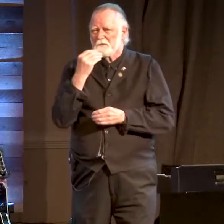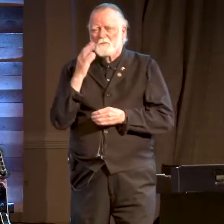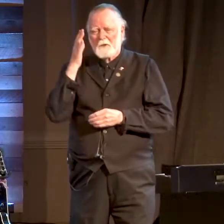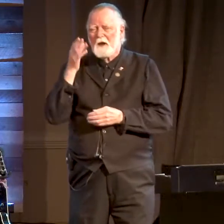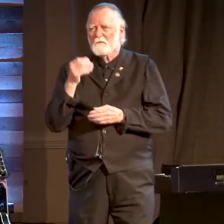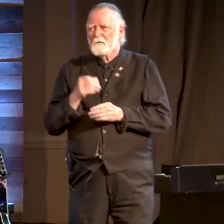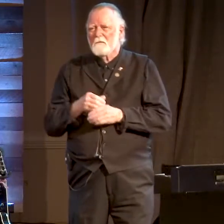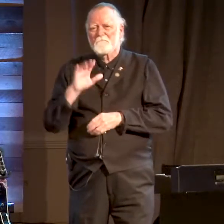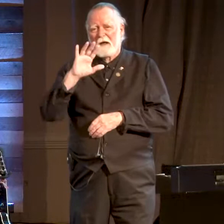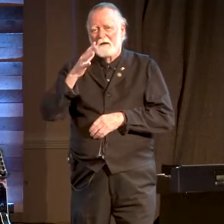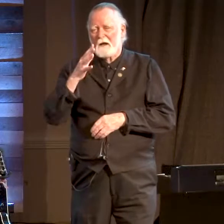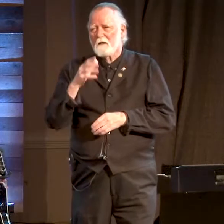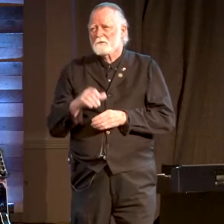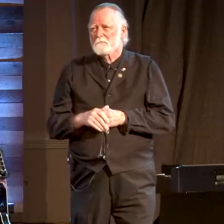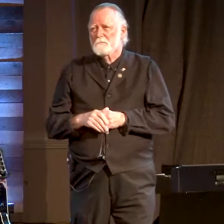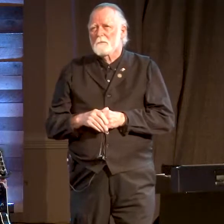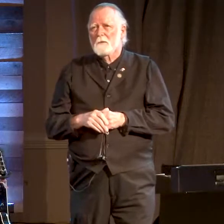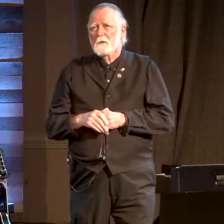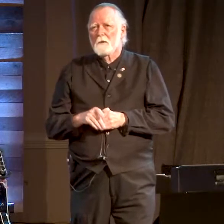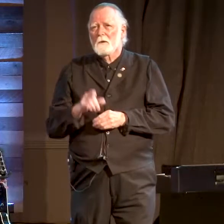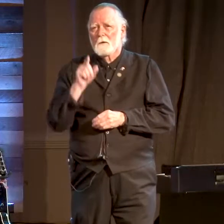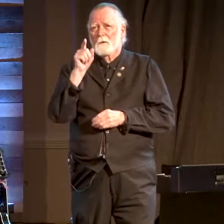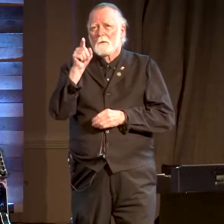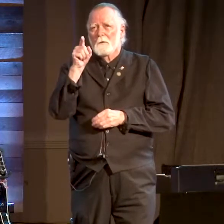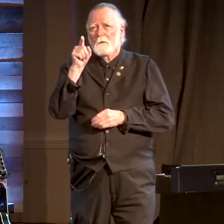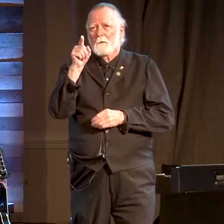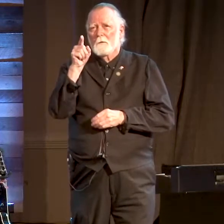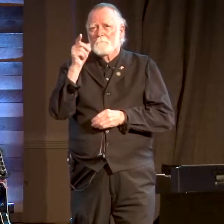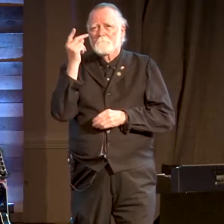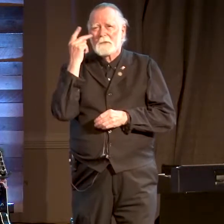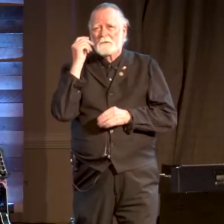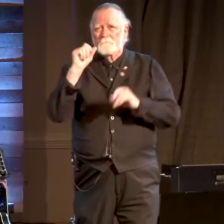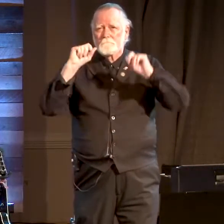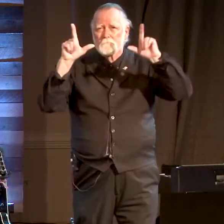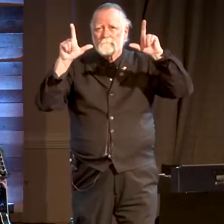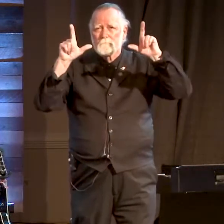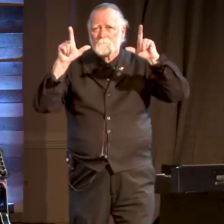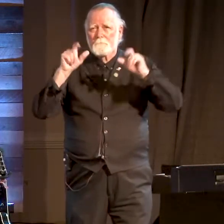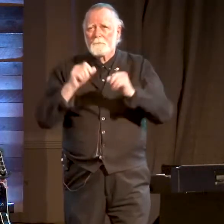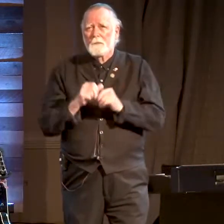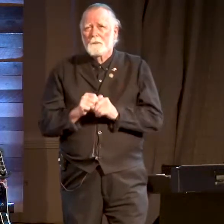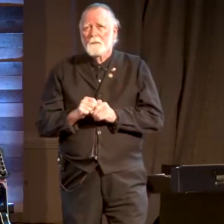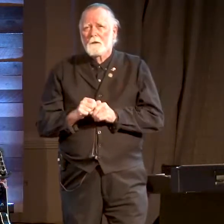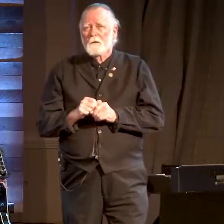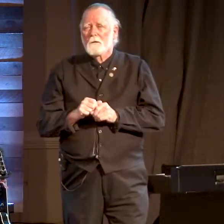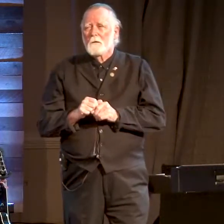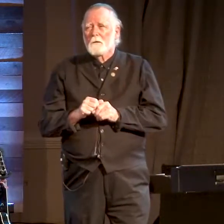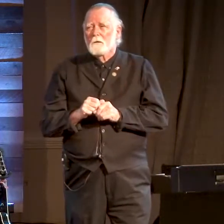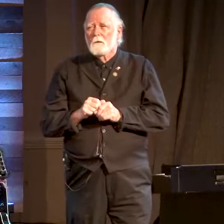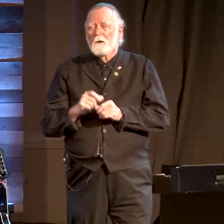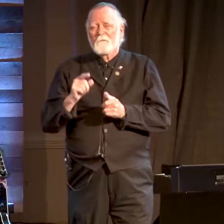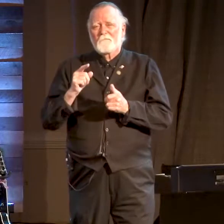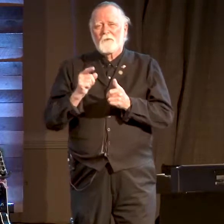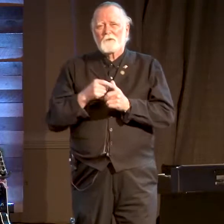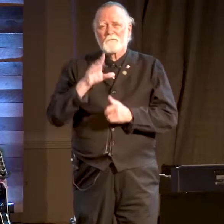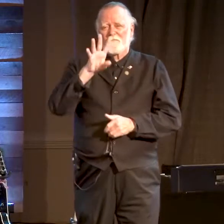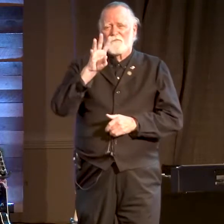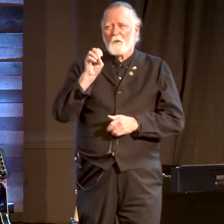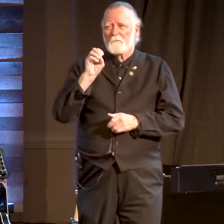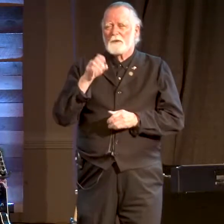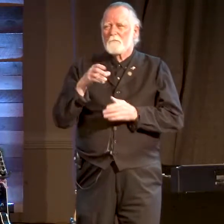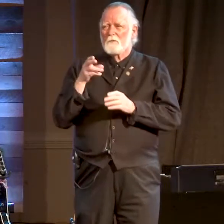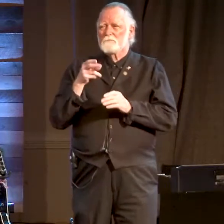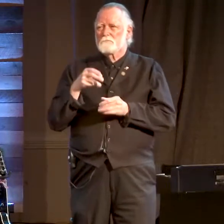of $5 per person, and we'll need to limit the attendance to the first 40 people